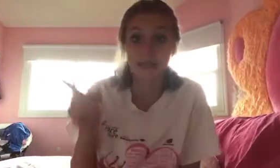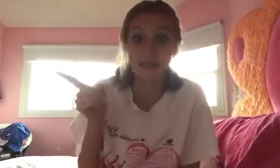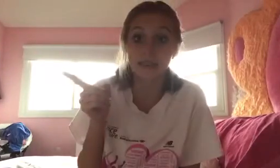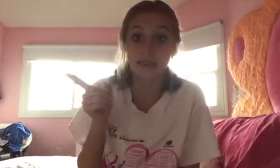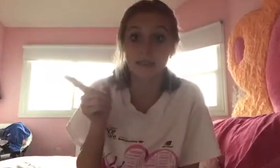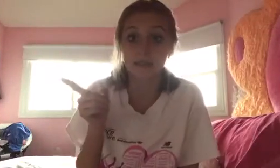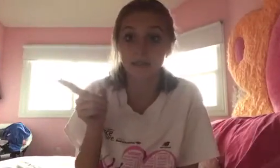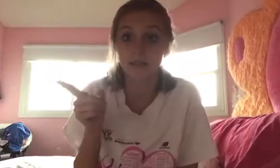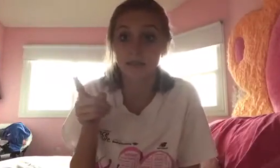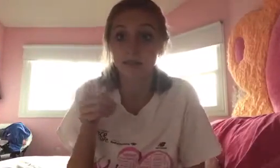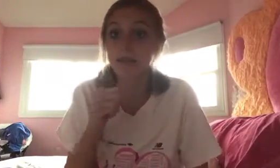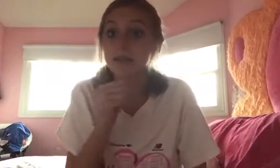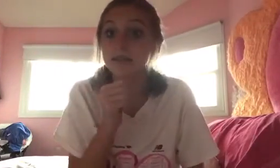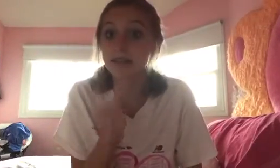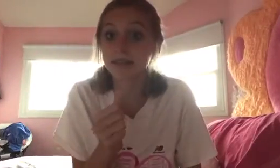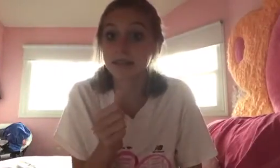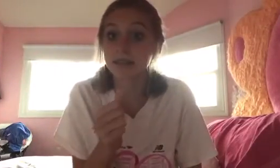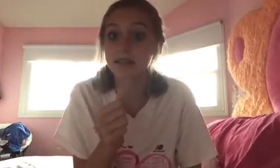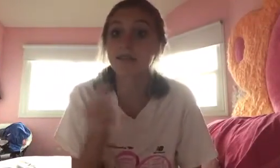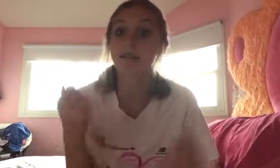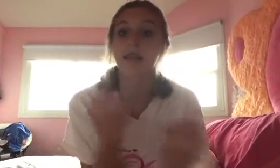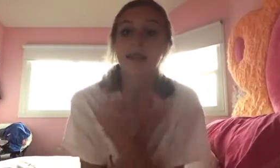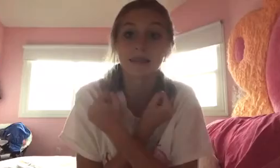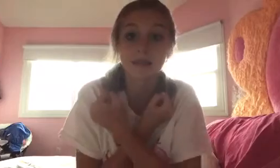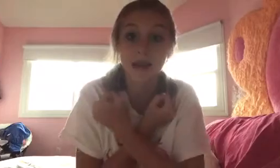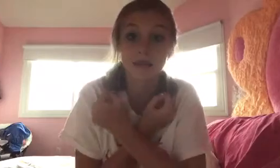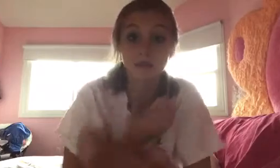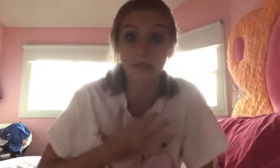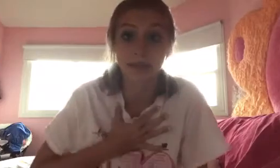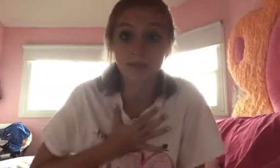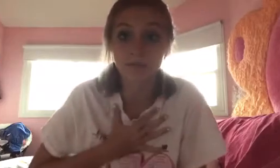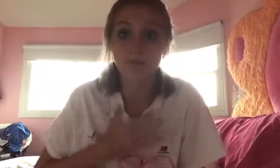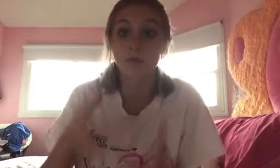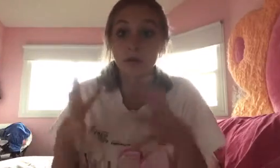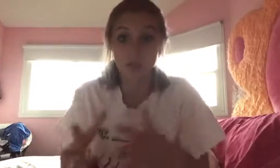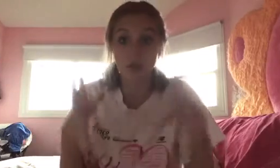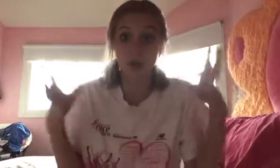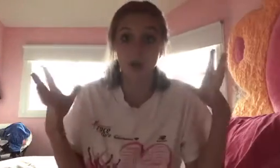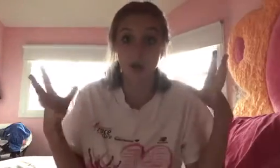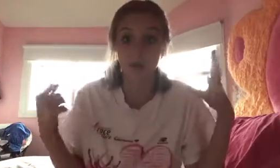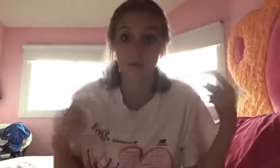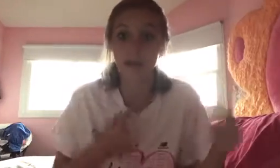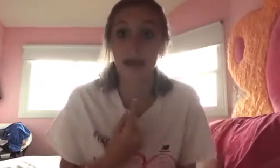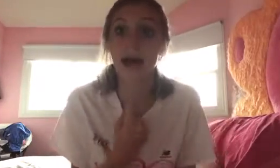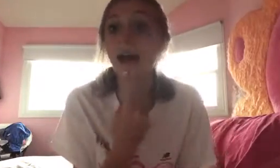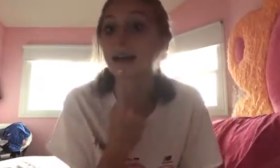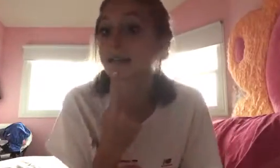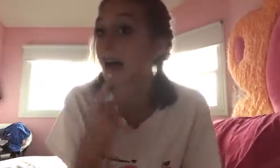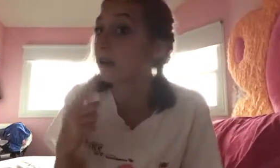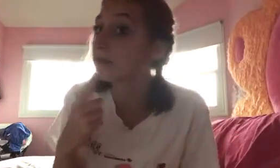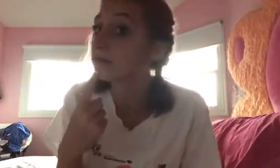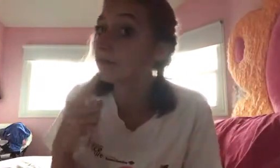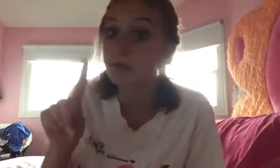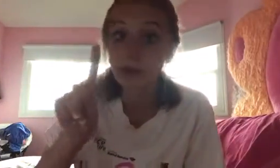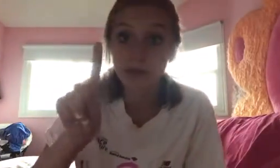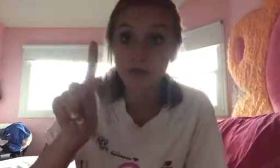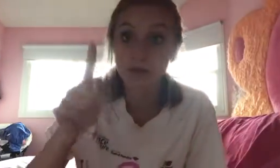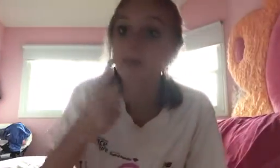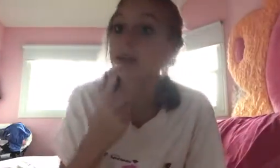He doesn't love me, so I tell, first finger